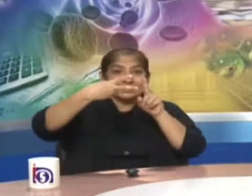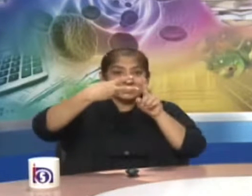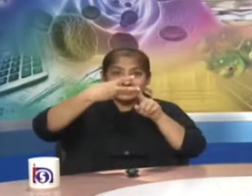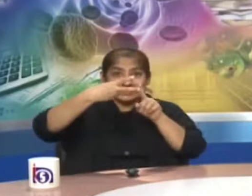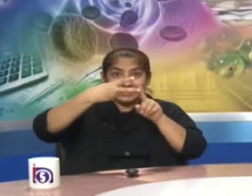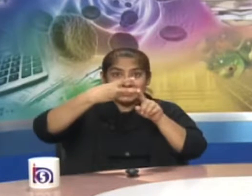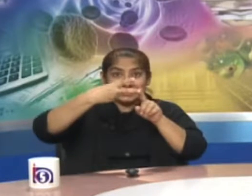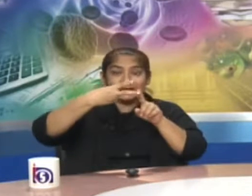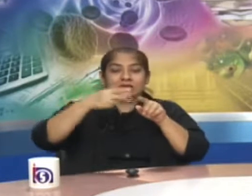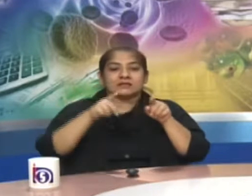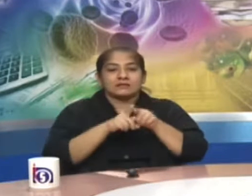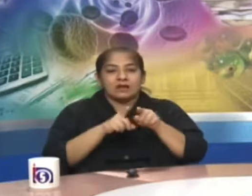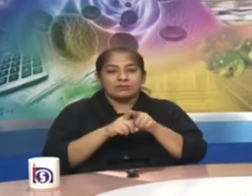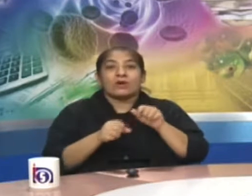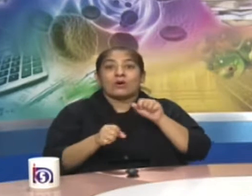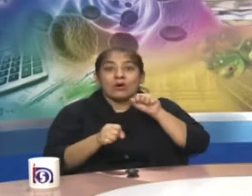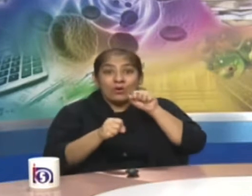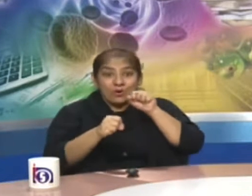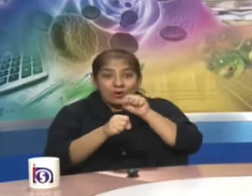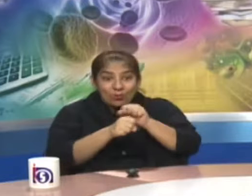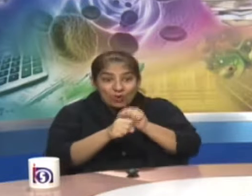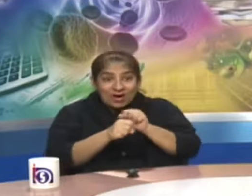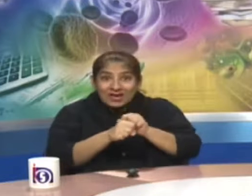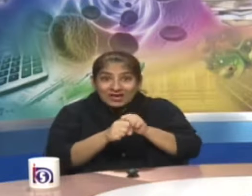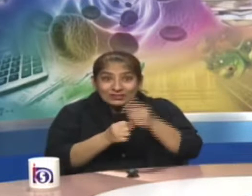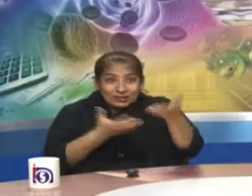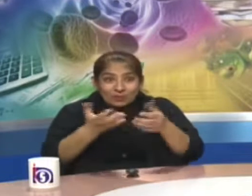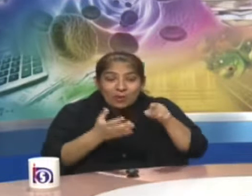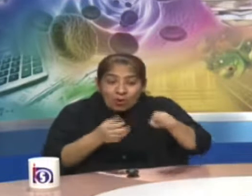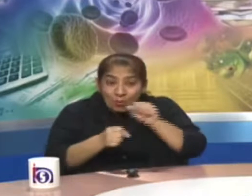It promotes the investors' interest.